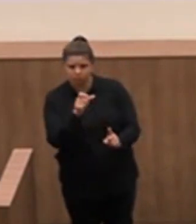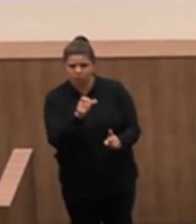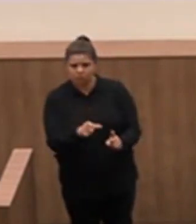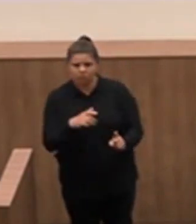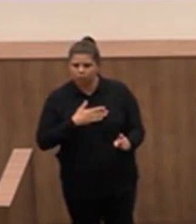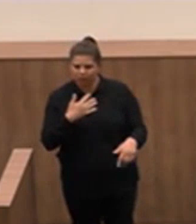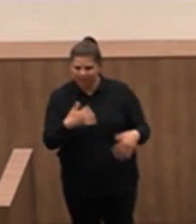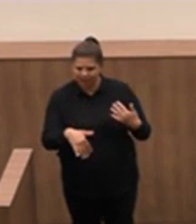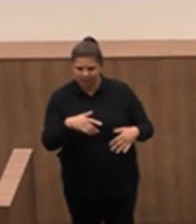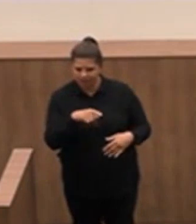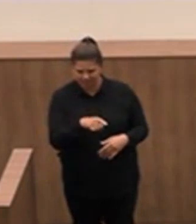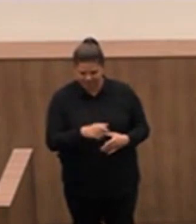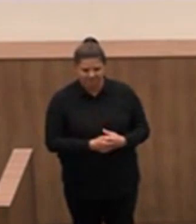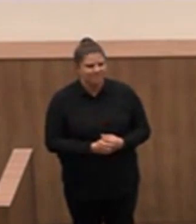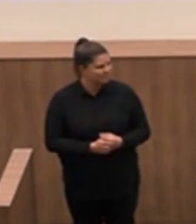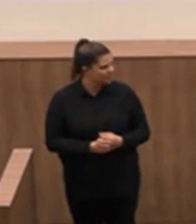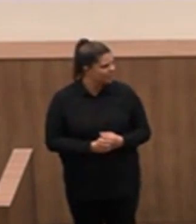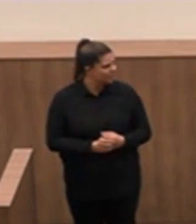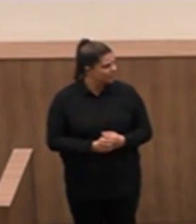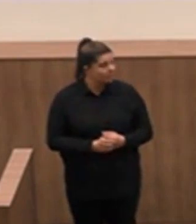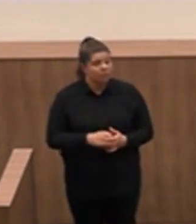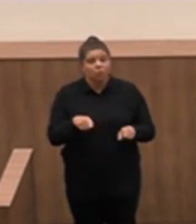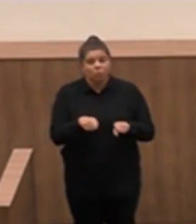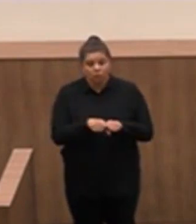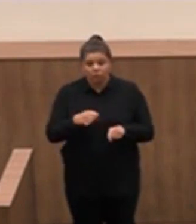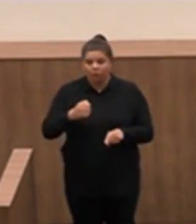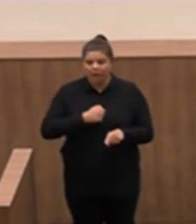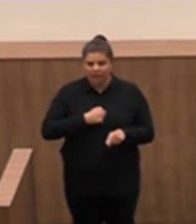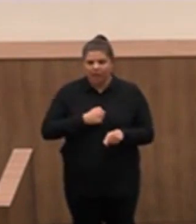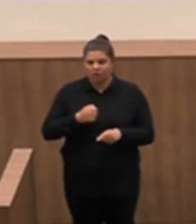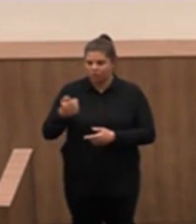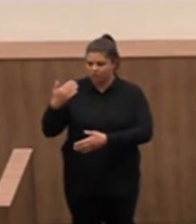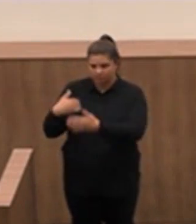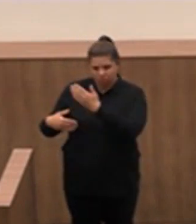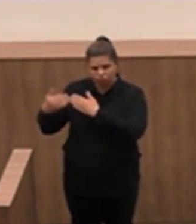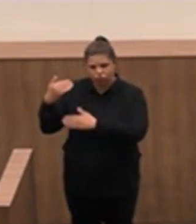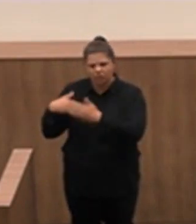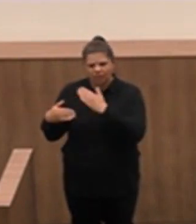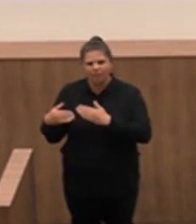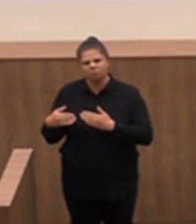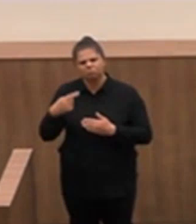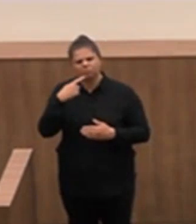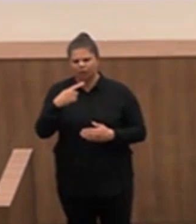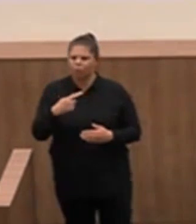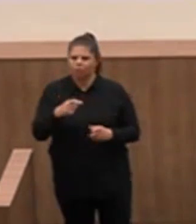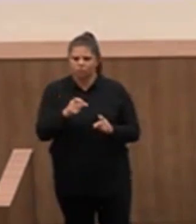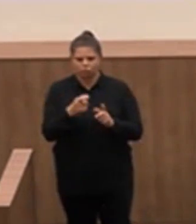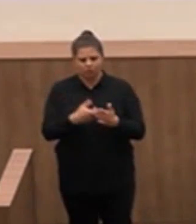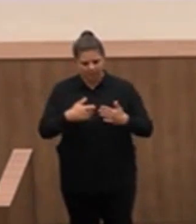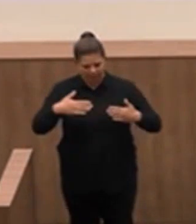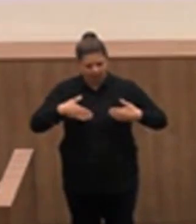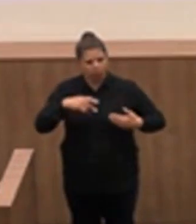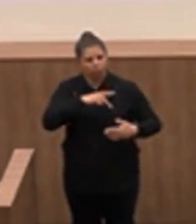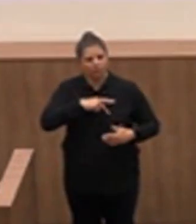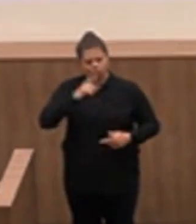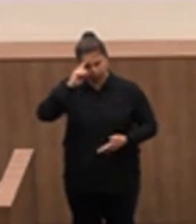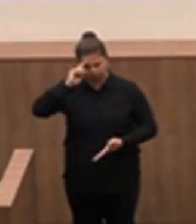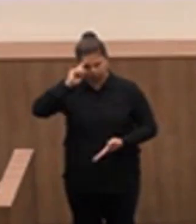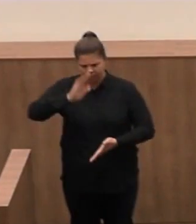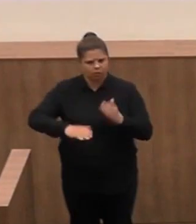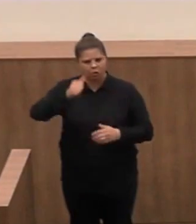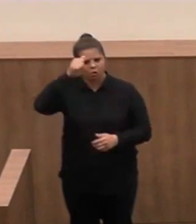also have in our history that the doctor or the health professional knows best. So we are the experts.